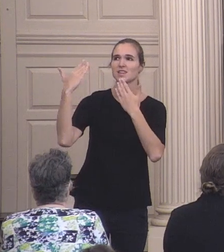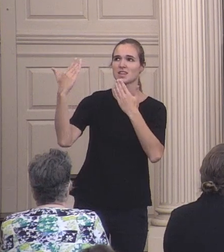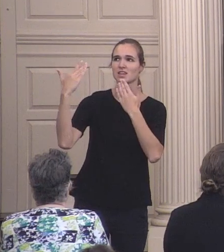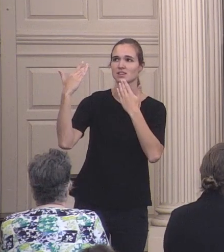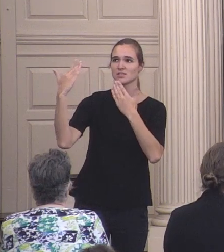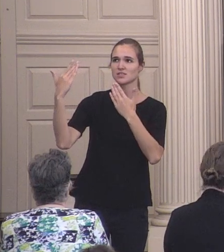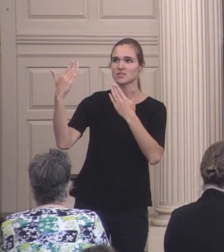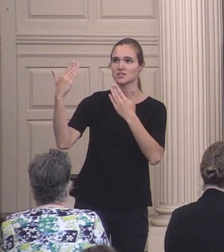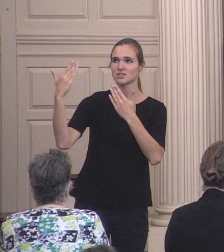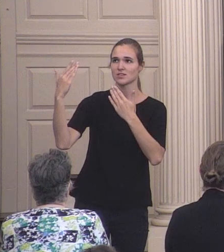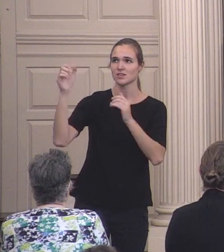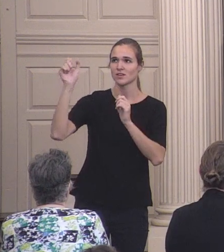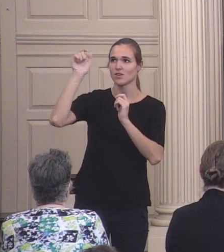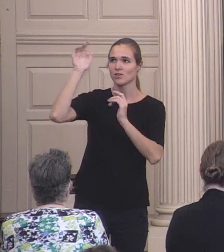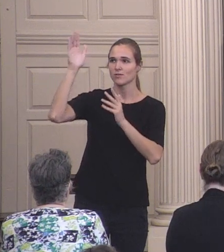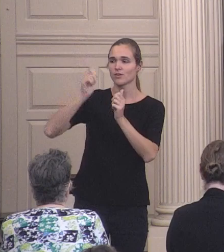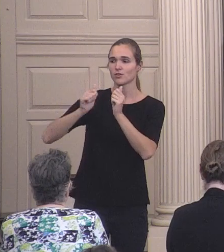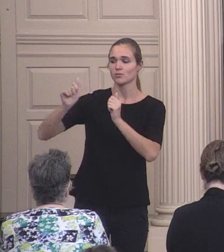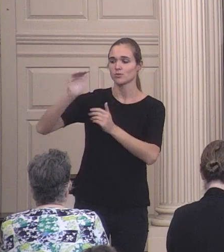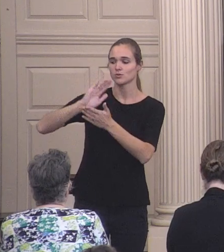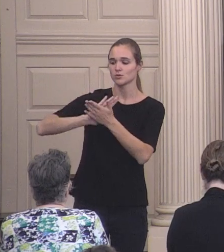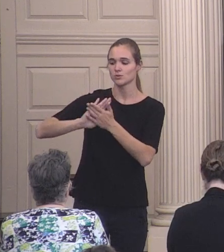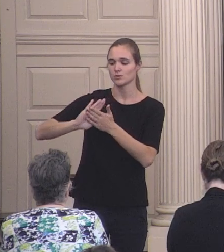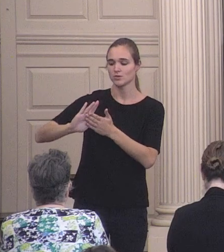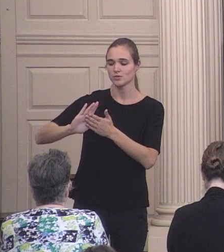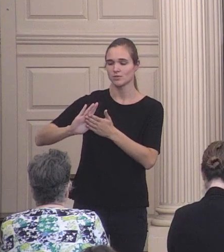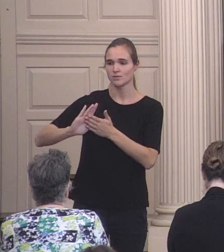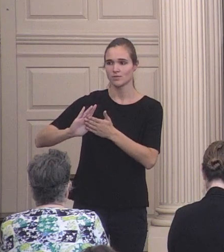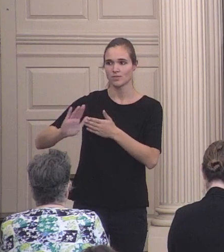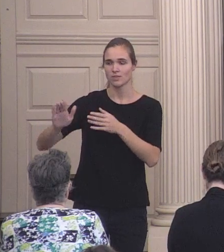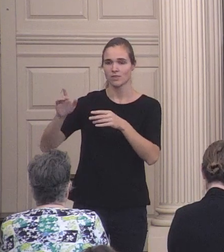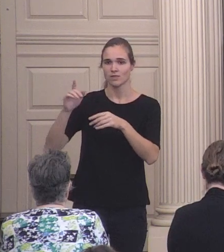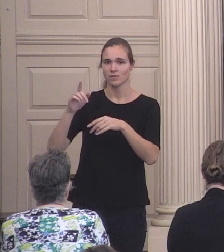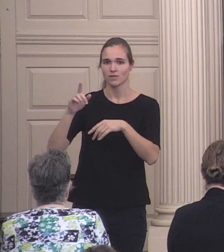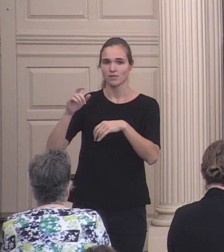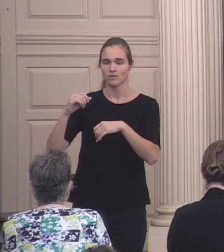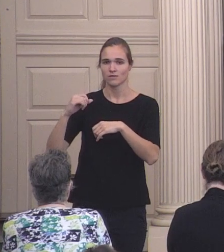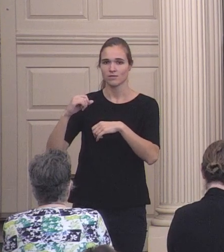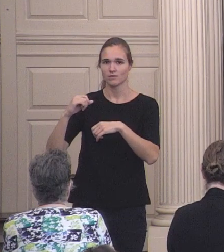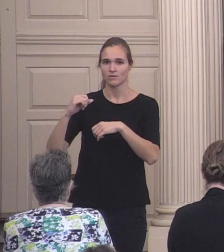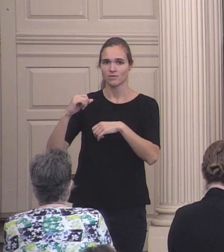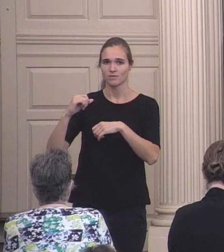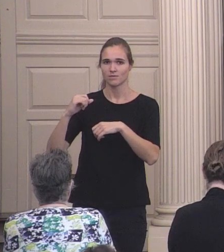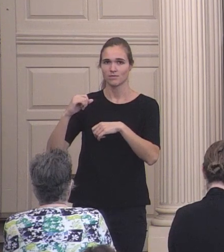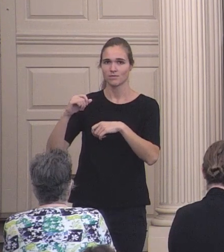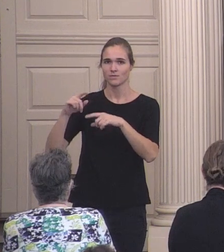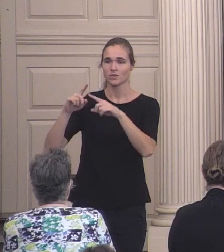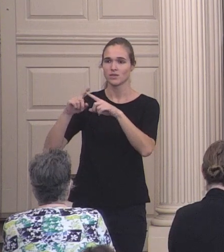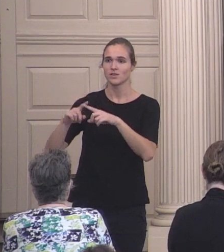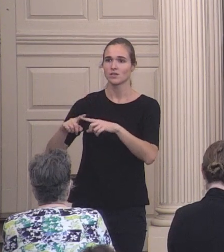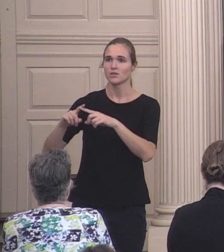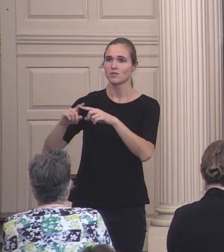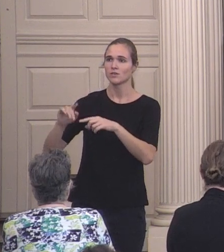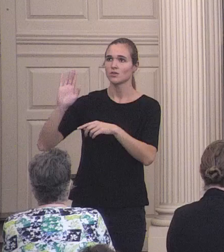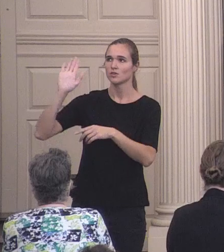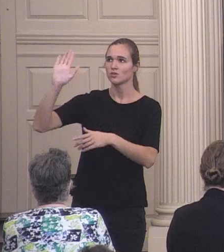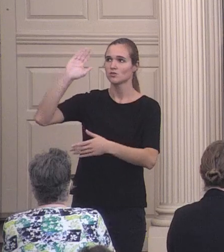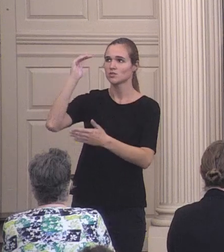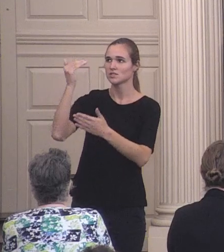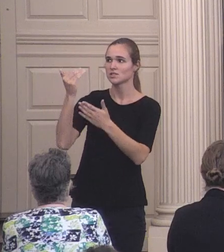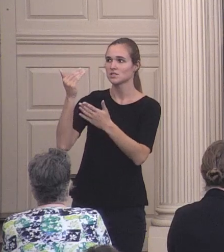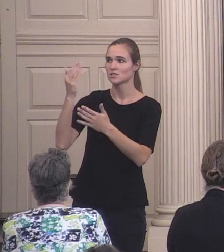thanks, Father most holy, through whom, through your beloved Son, Jesus